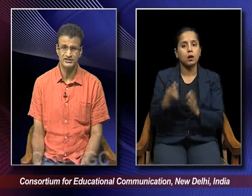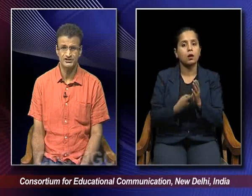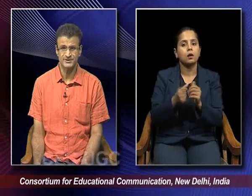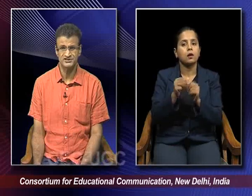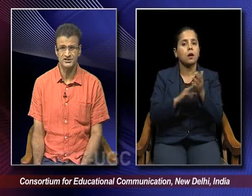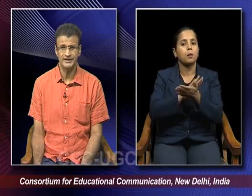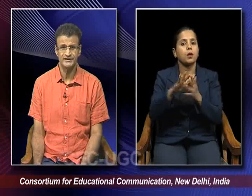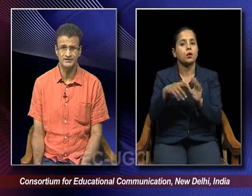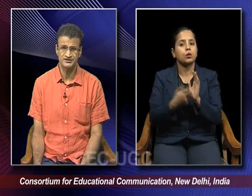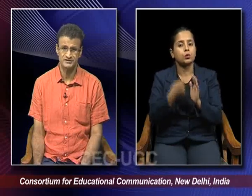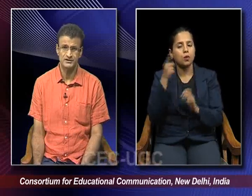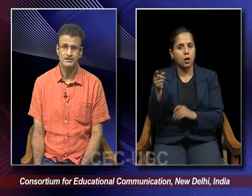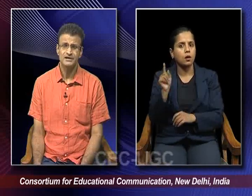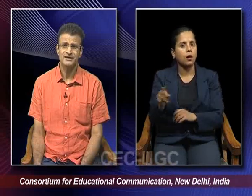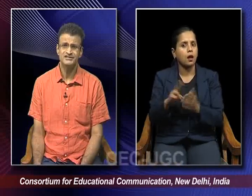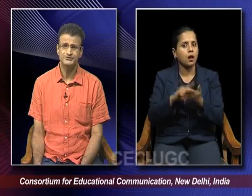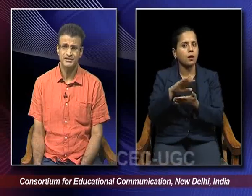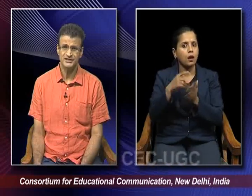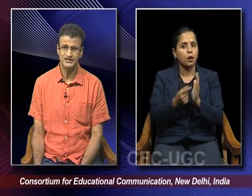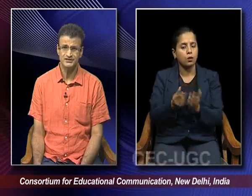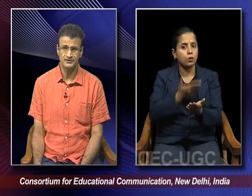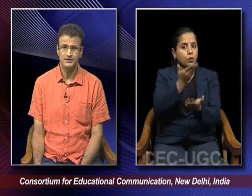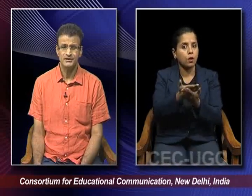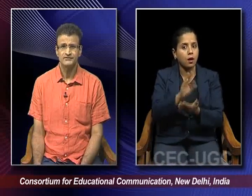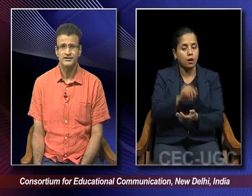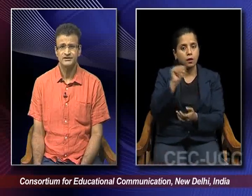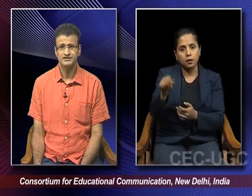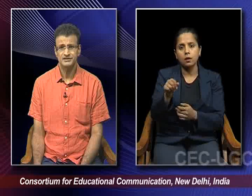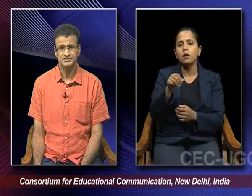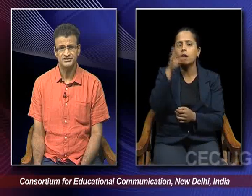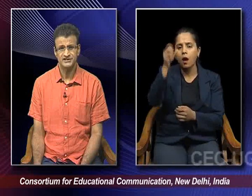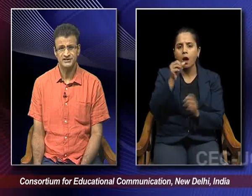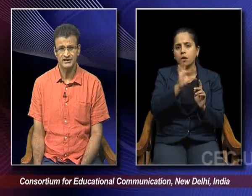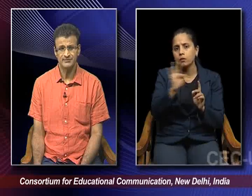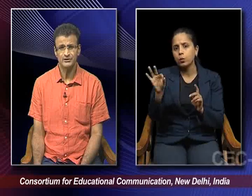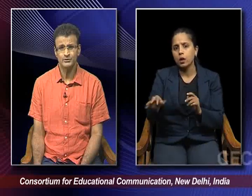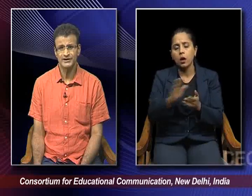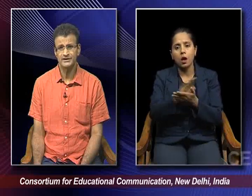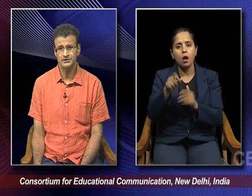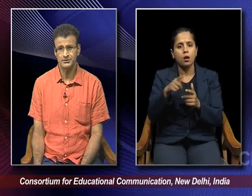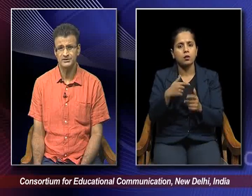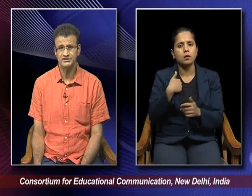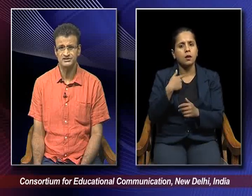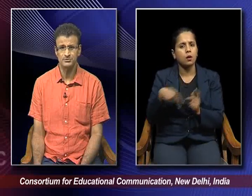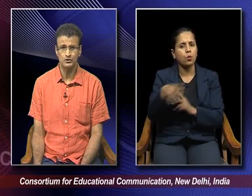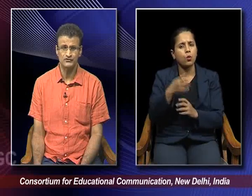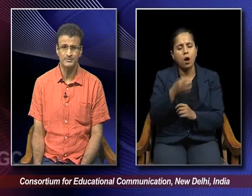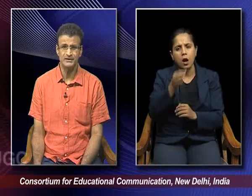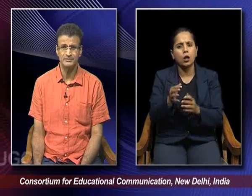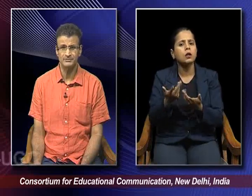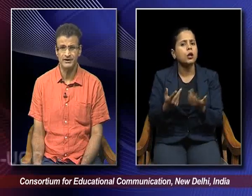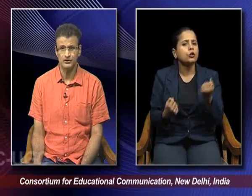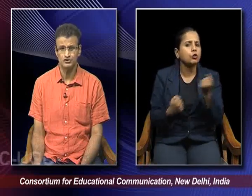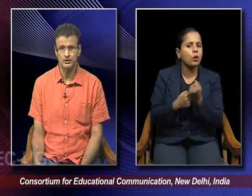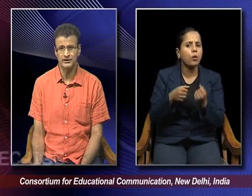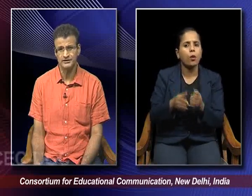she expressed her ideas in Gandhi's weekly Harijan, where she said that I beg to add a word in support of appeal made